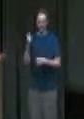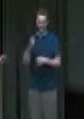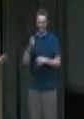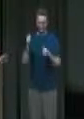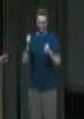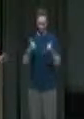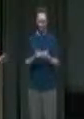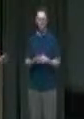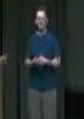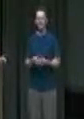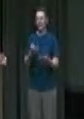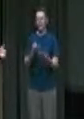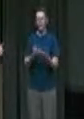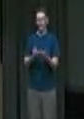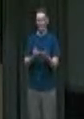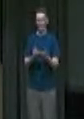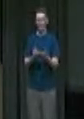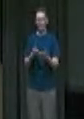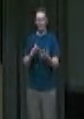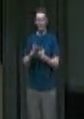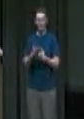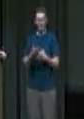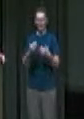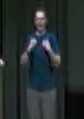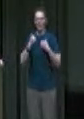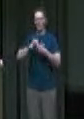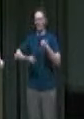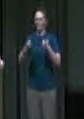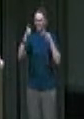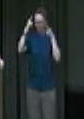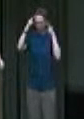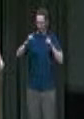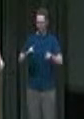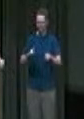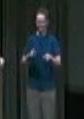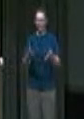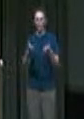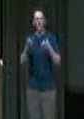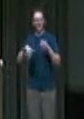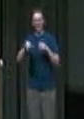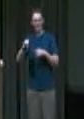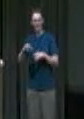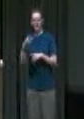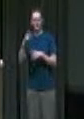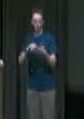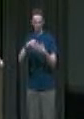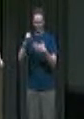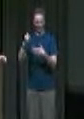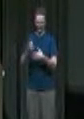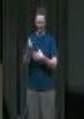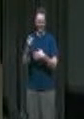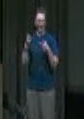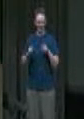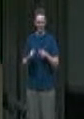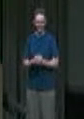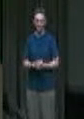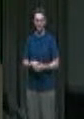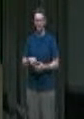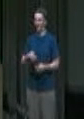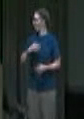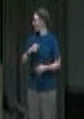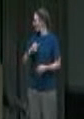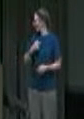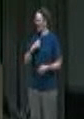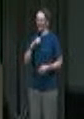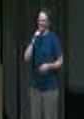And through this funding, we have everyone in agreement that we want this project to happen. So I'm wearing, actually, I